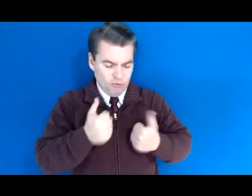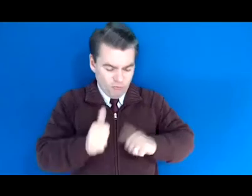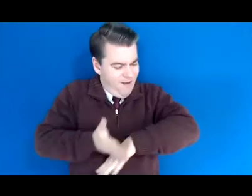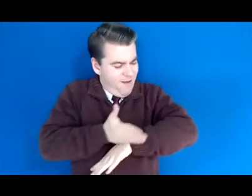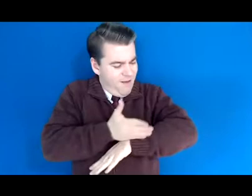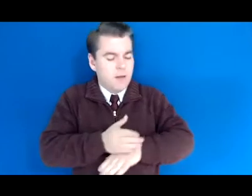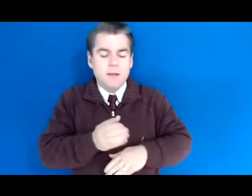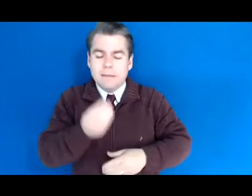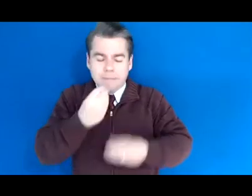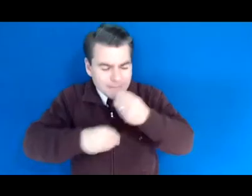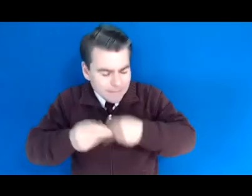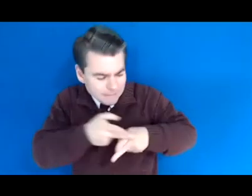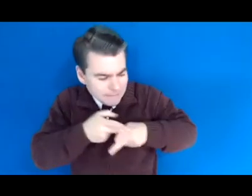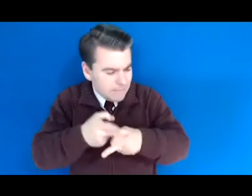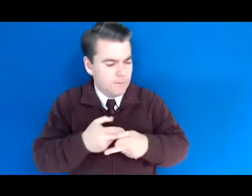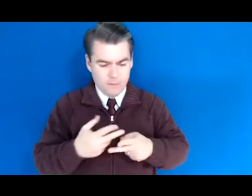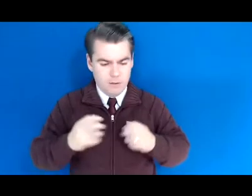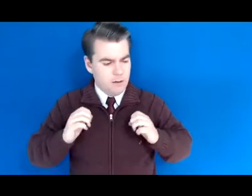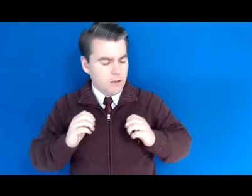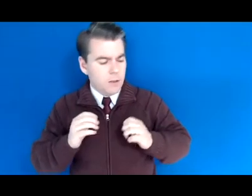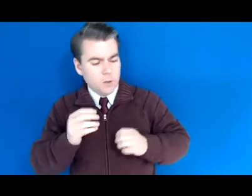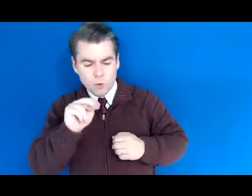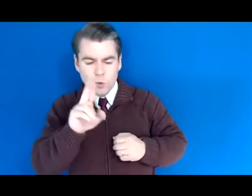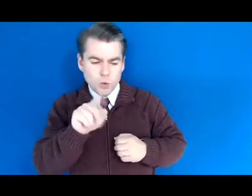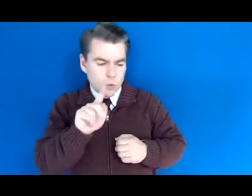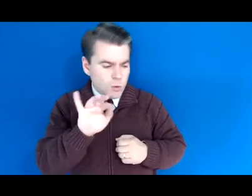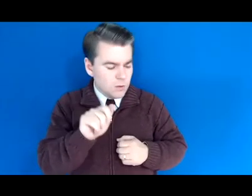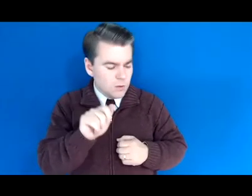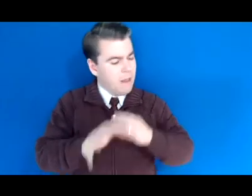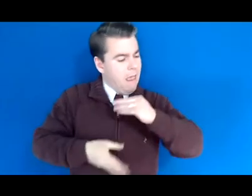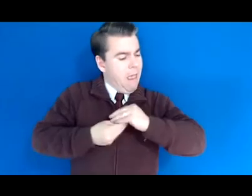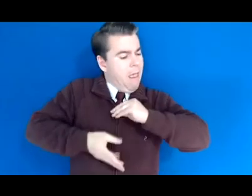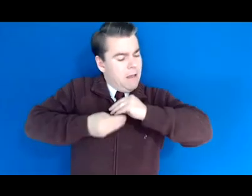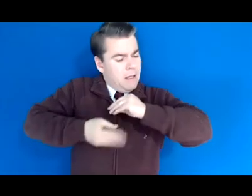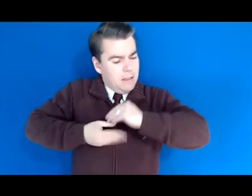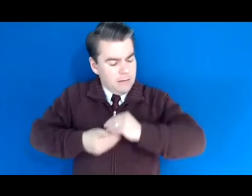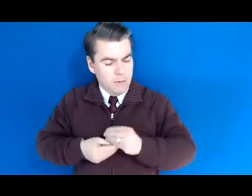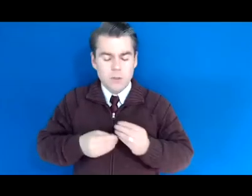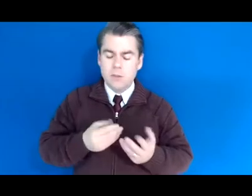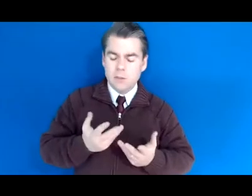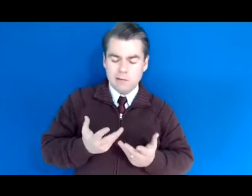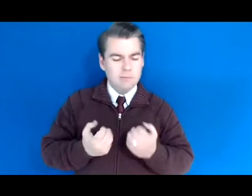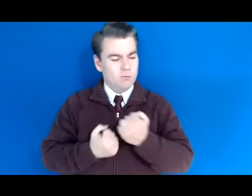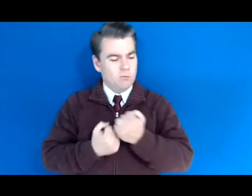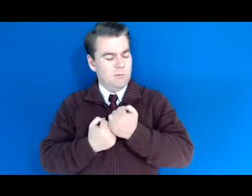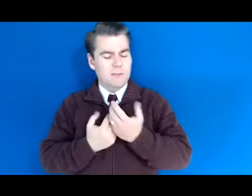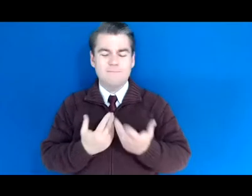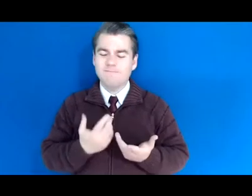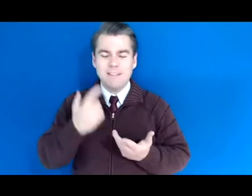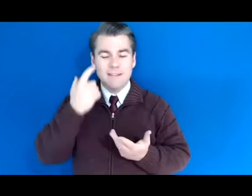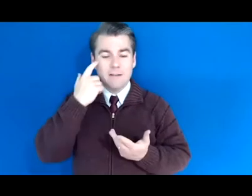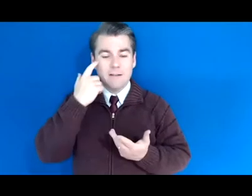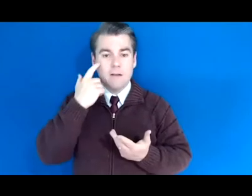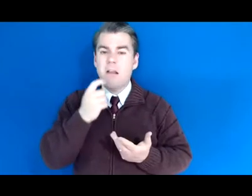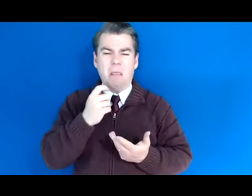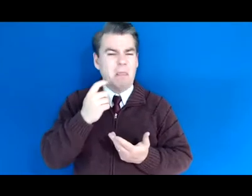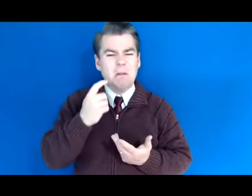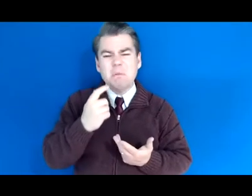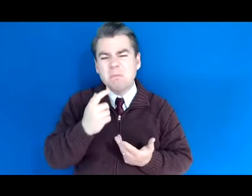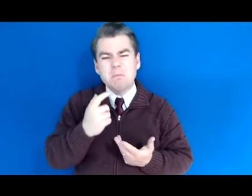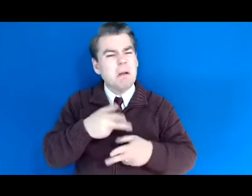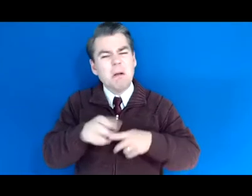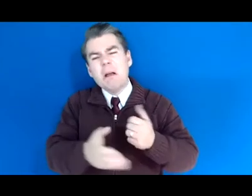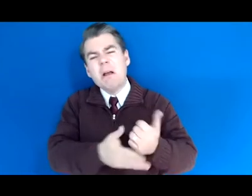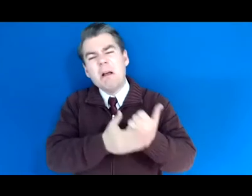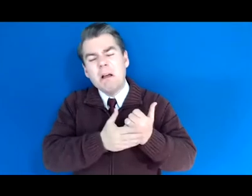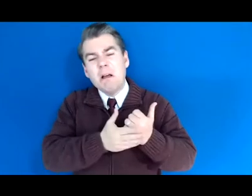adding in natural supplements and treatments. Given all that, I actually didn't consider that Plexus would help me, but it did.